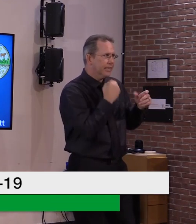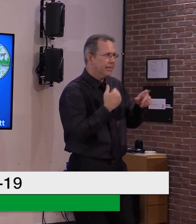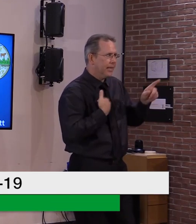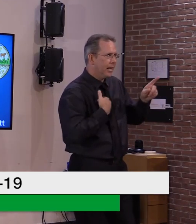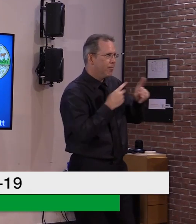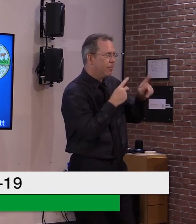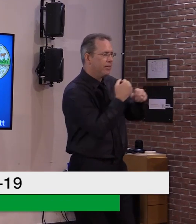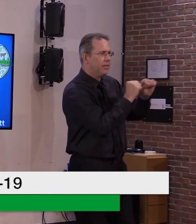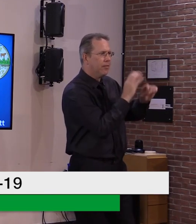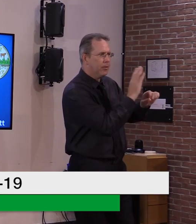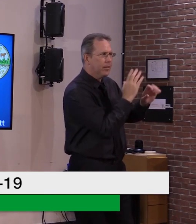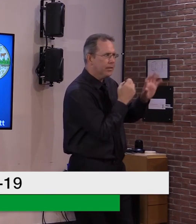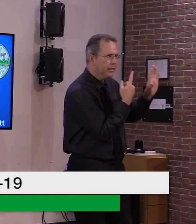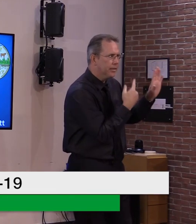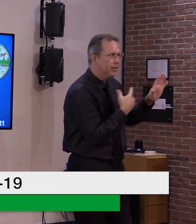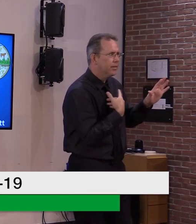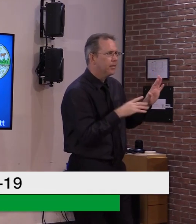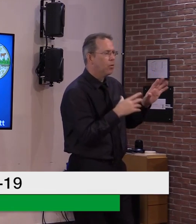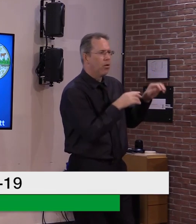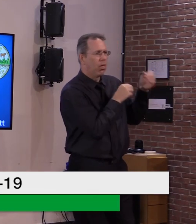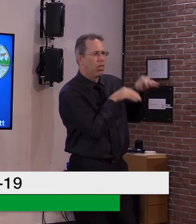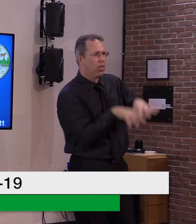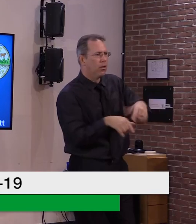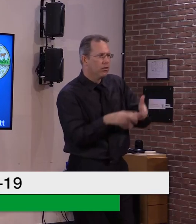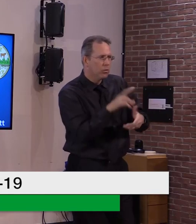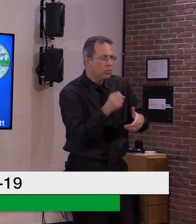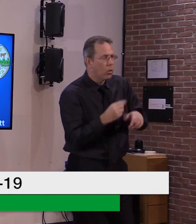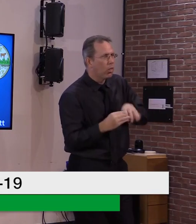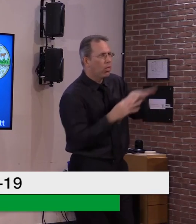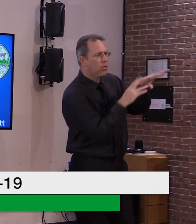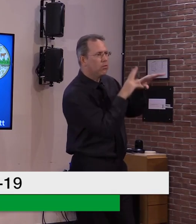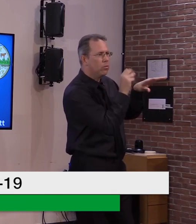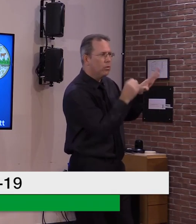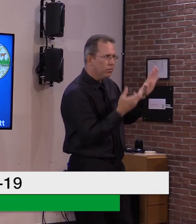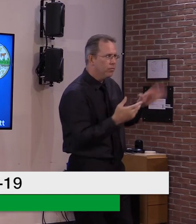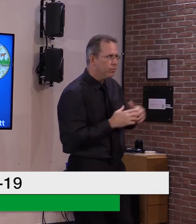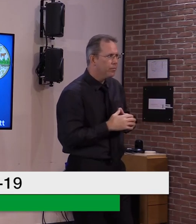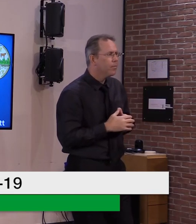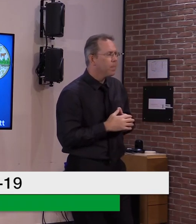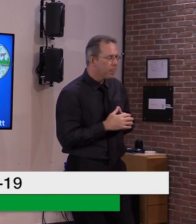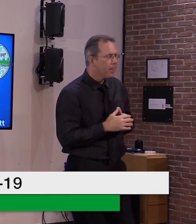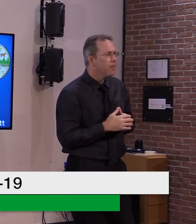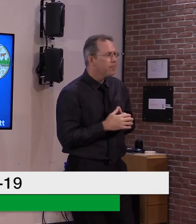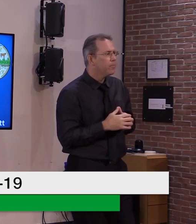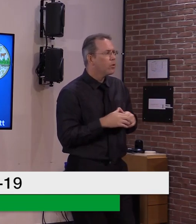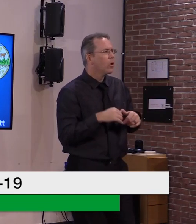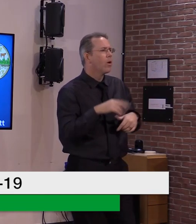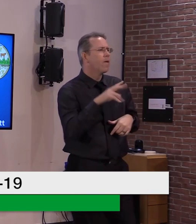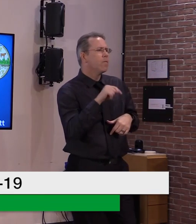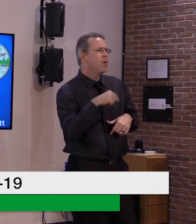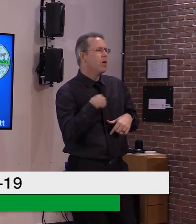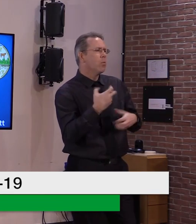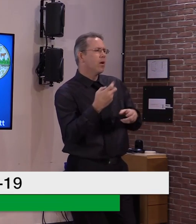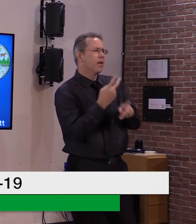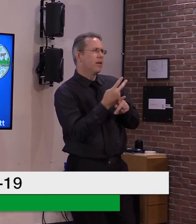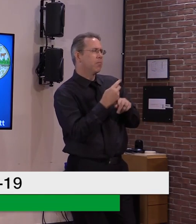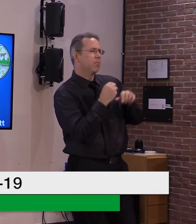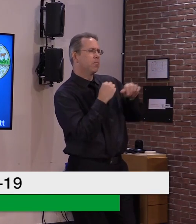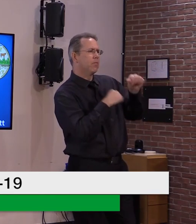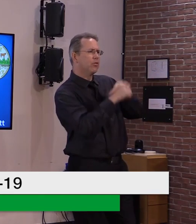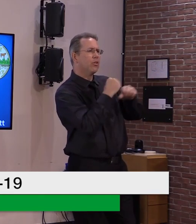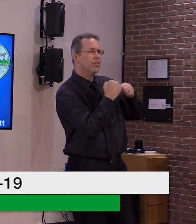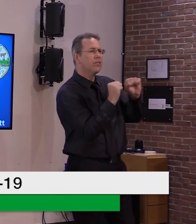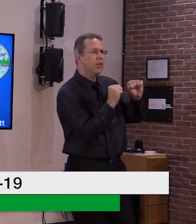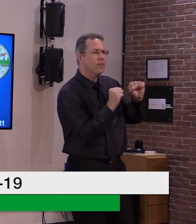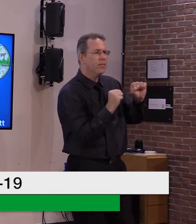protected and we have an interest in keeping our state protected uh as well so i think that is a common